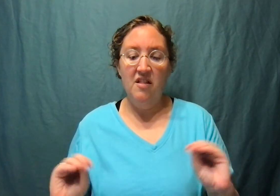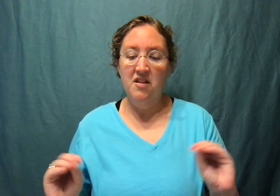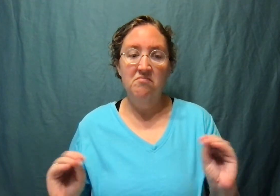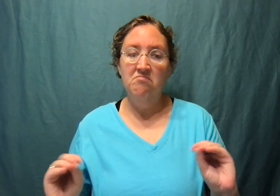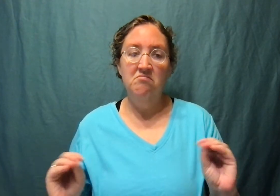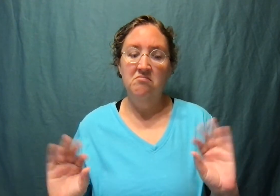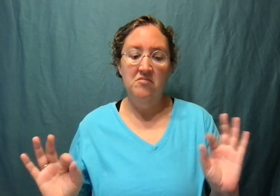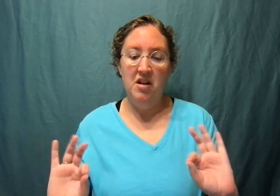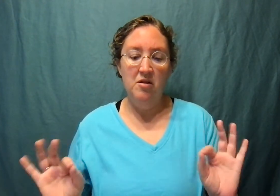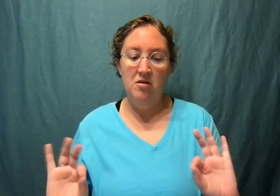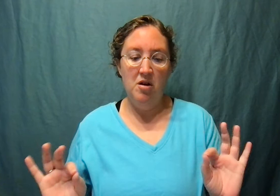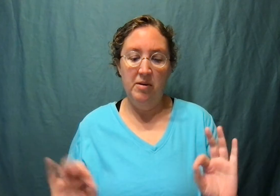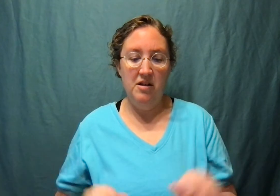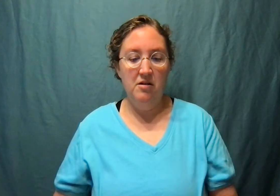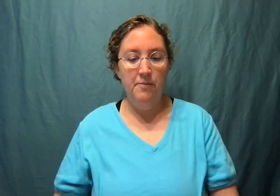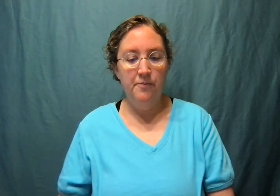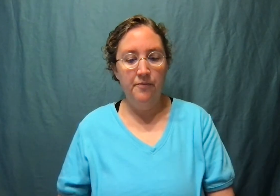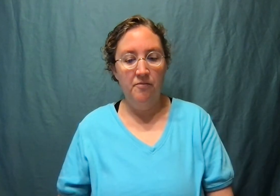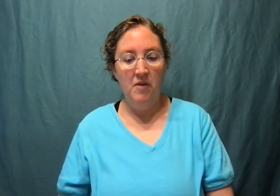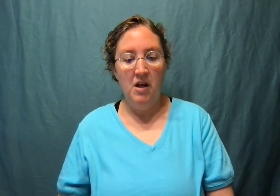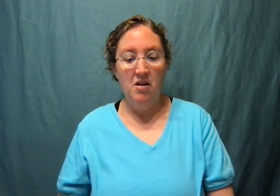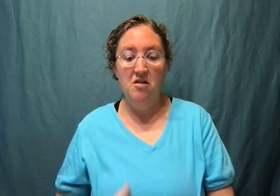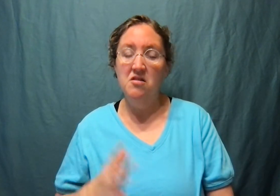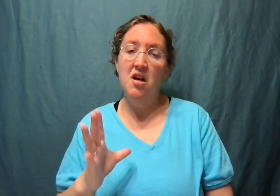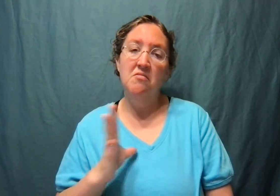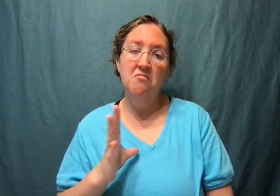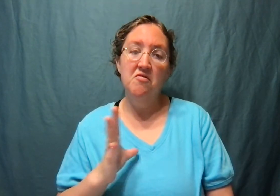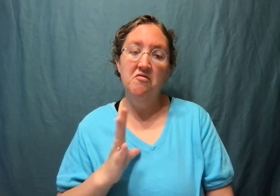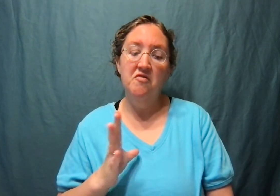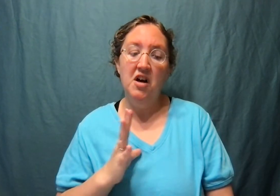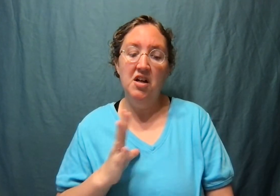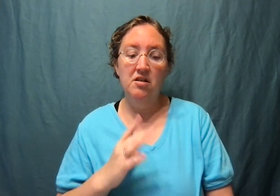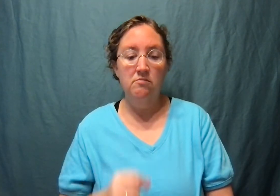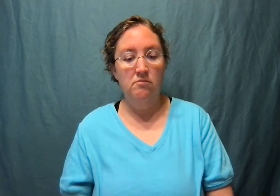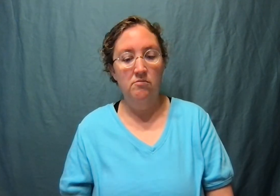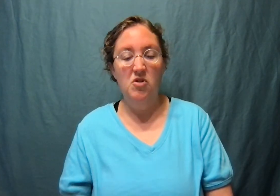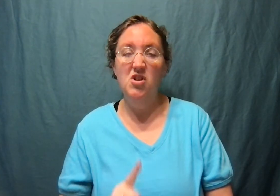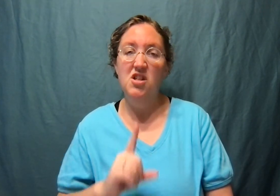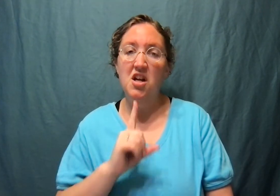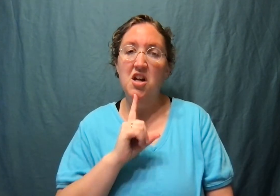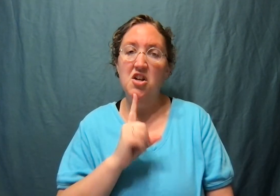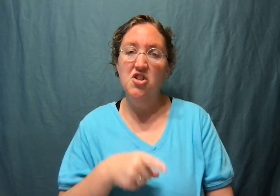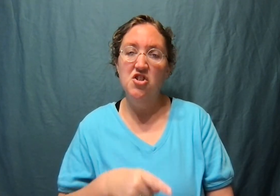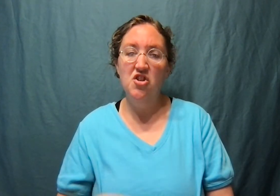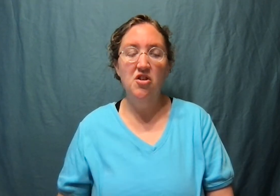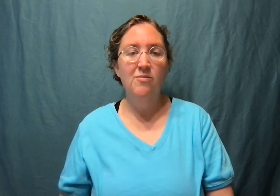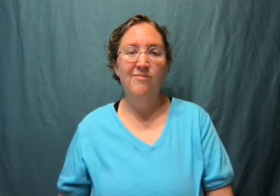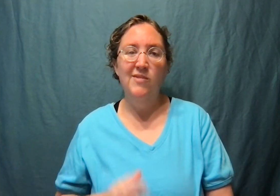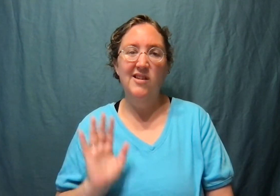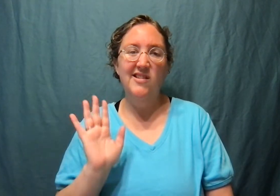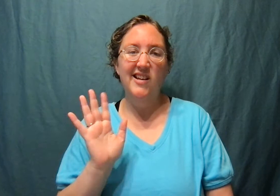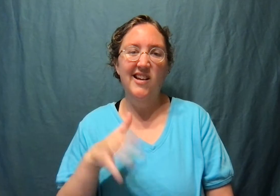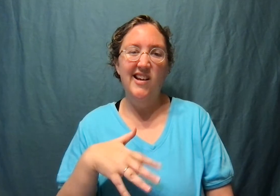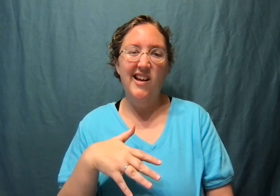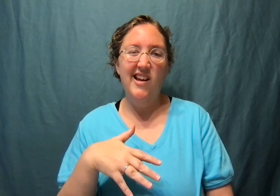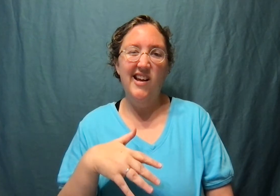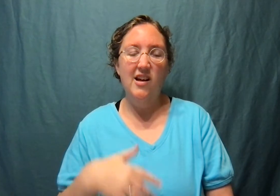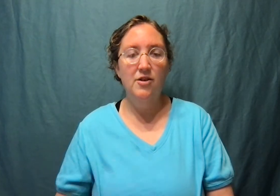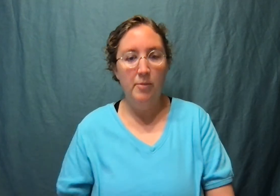nothing, no big deal. You can sign fine. You can sign sure. You can sign don't mention